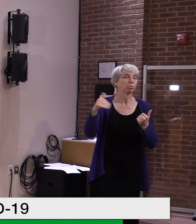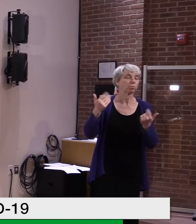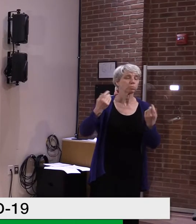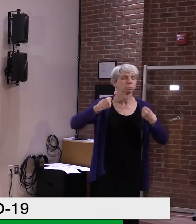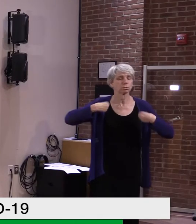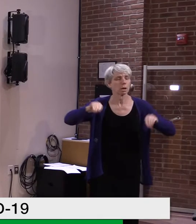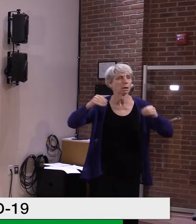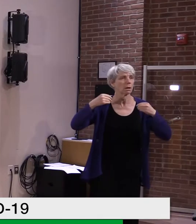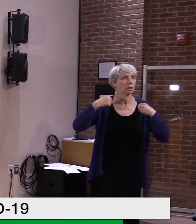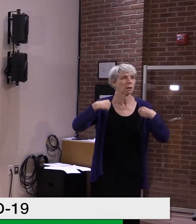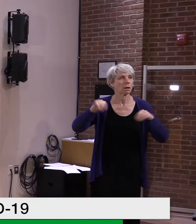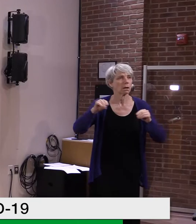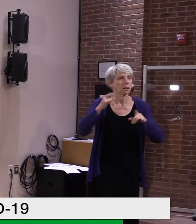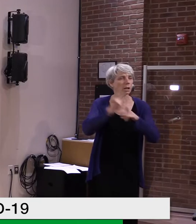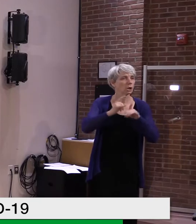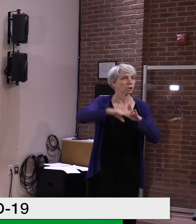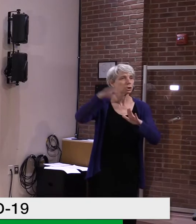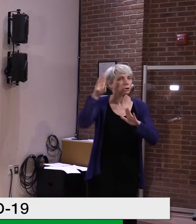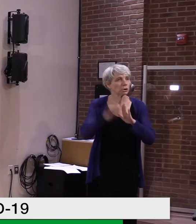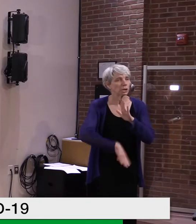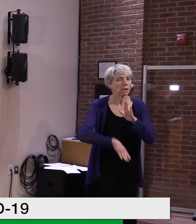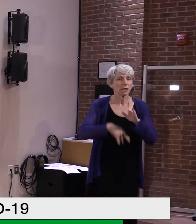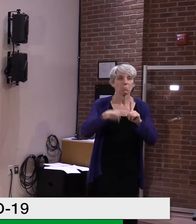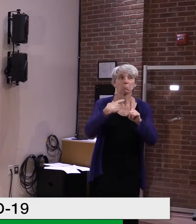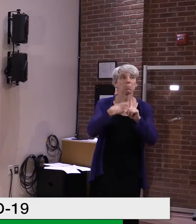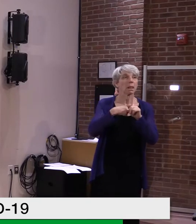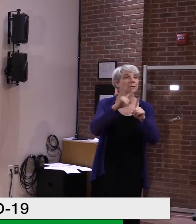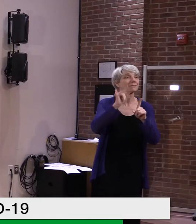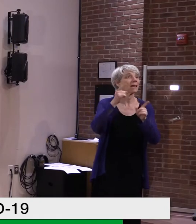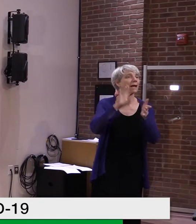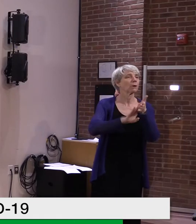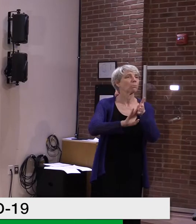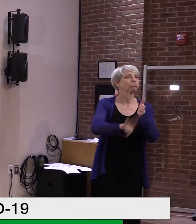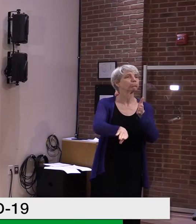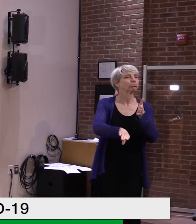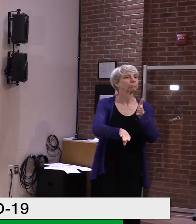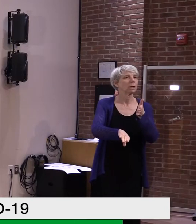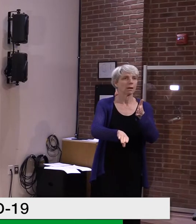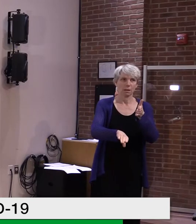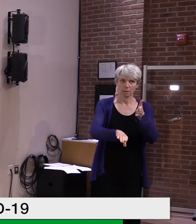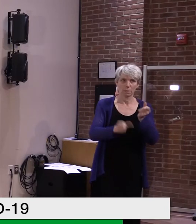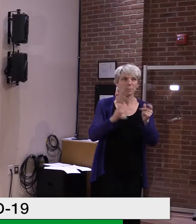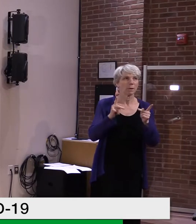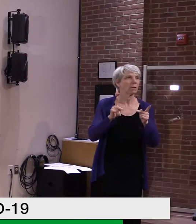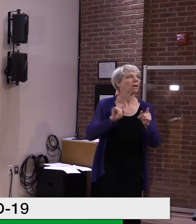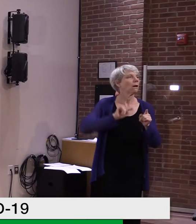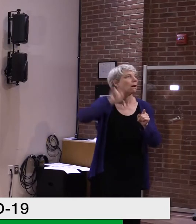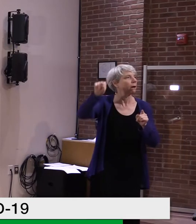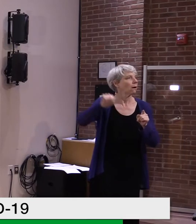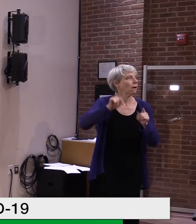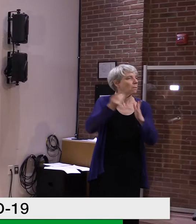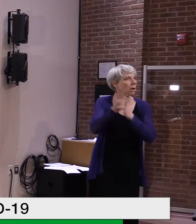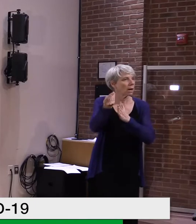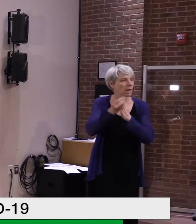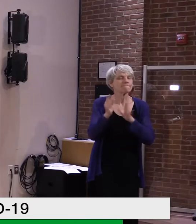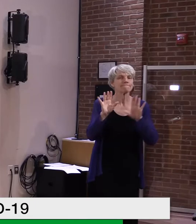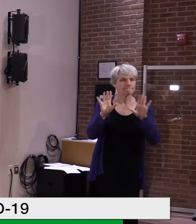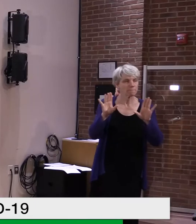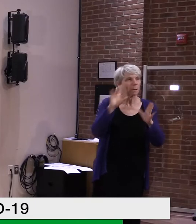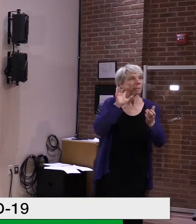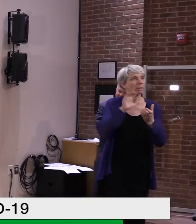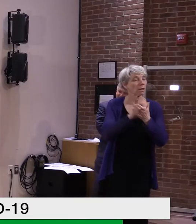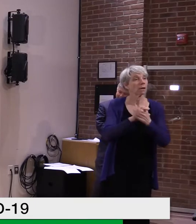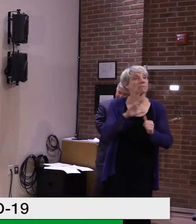wholesale business and without tax, as you mentioned. So we've made great strides, I believe,